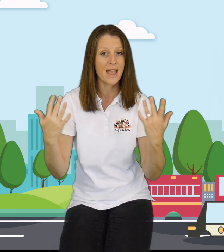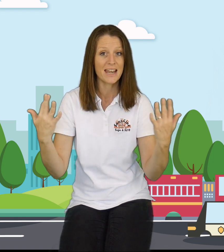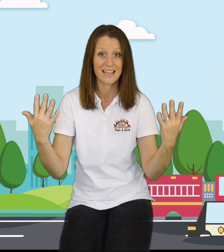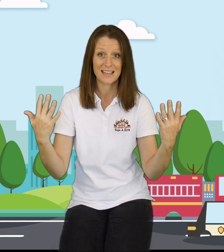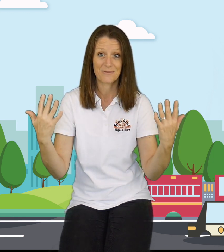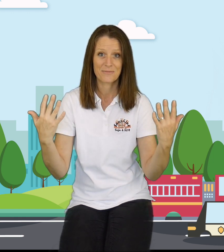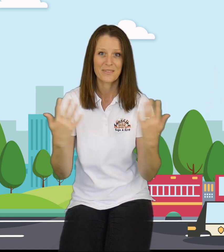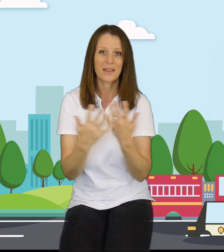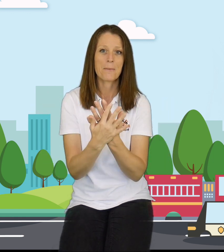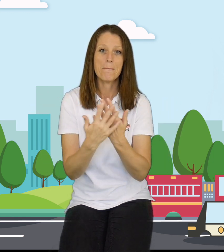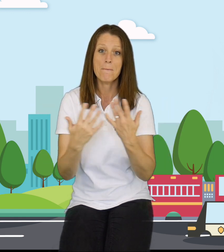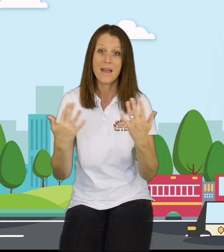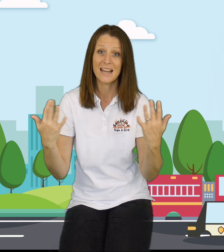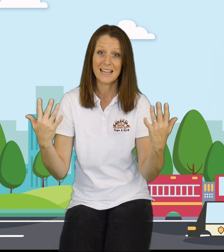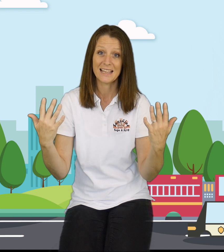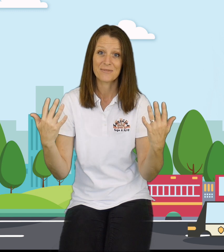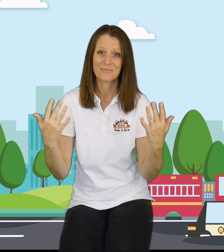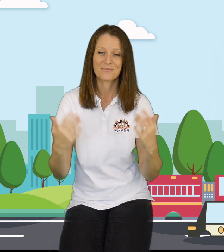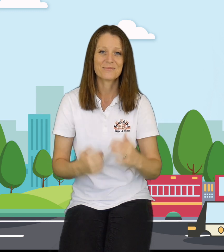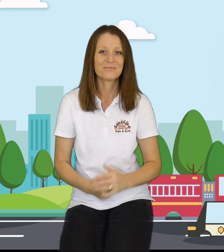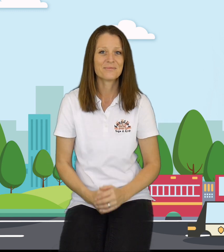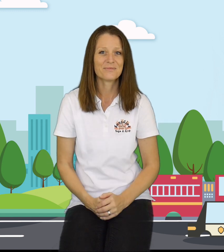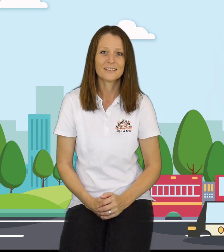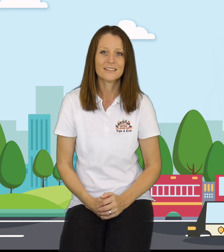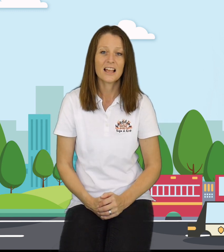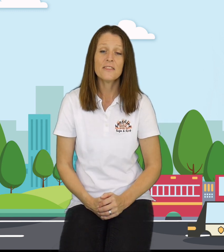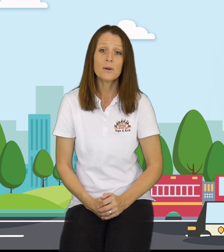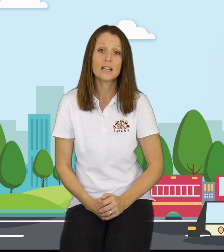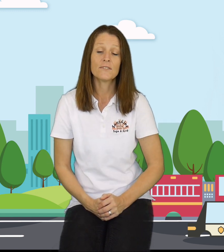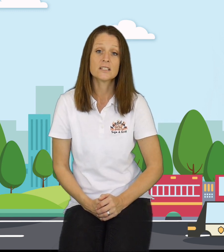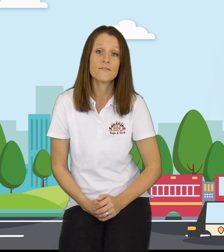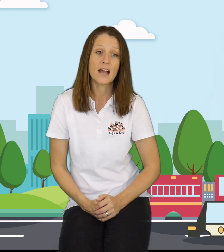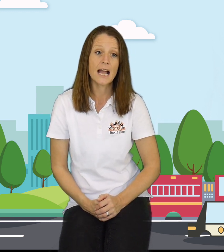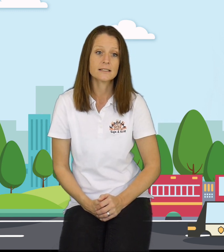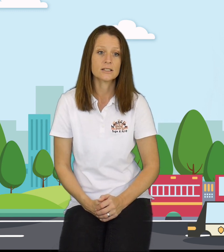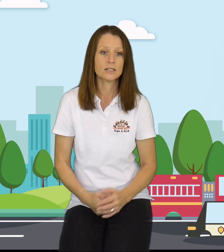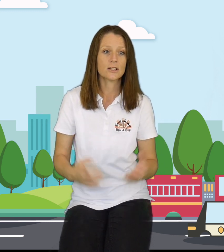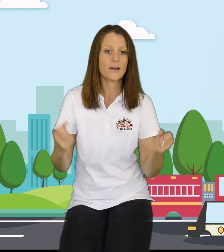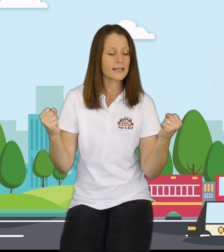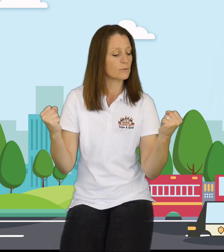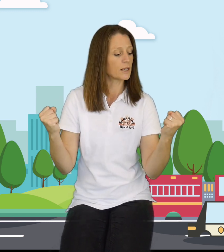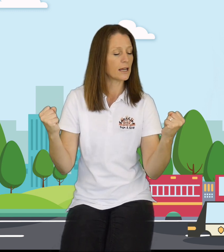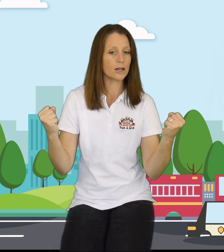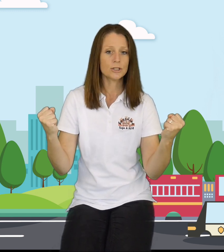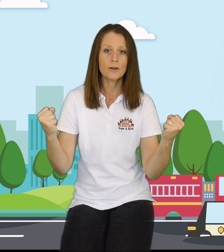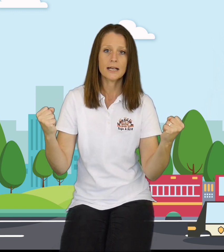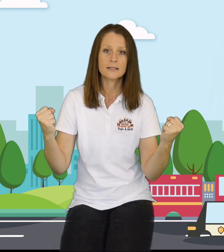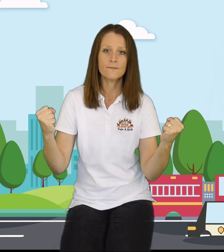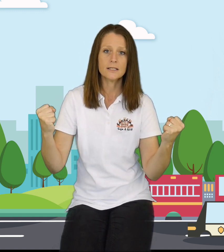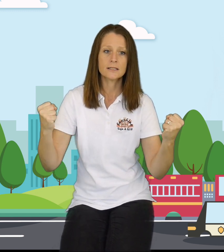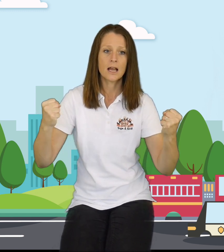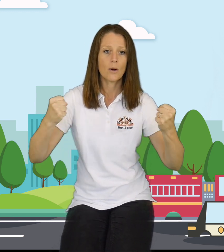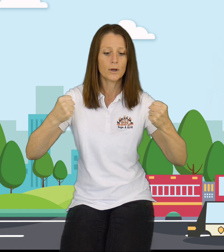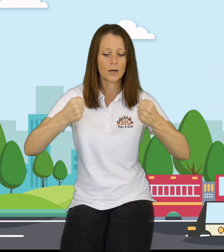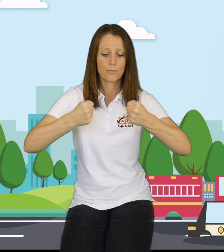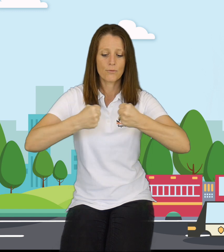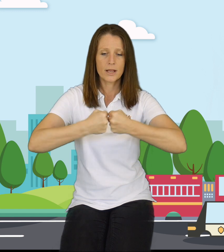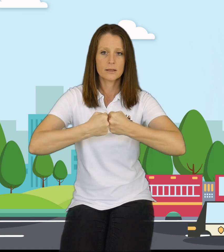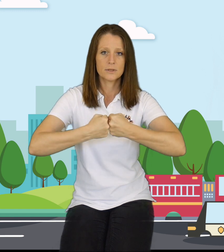many, many. And then we're going to have the sign for accident. So for accident, we're going to get our two hands in fists and we're going to bring them